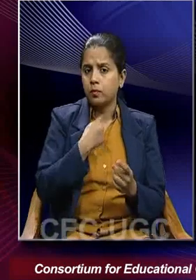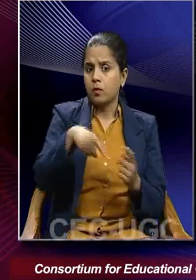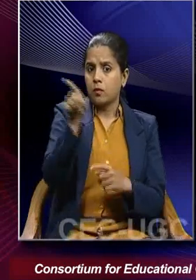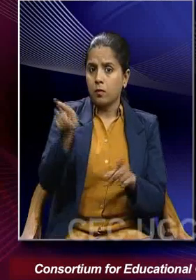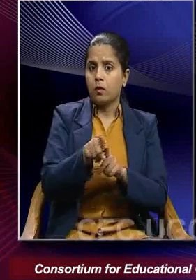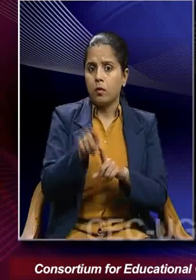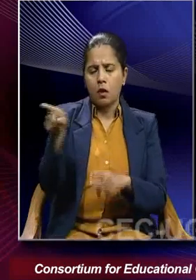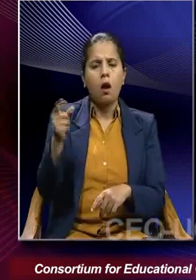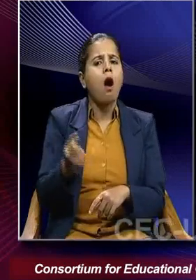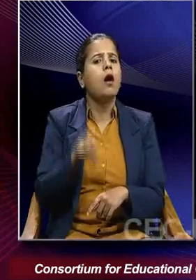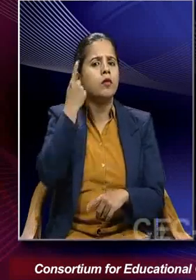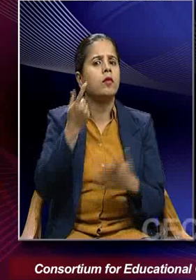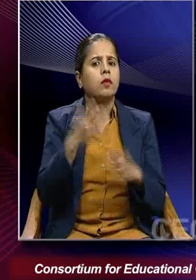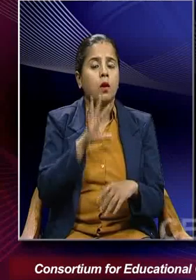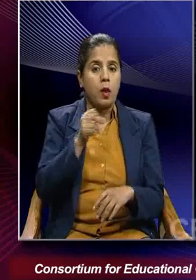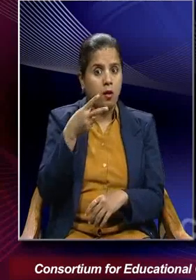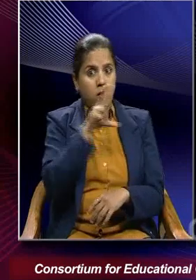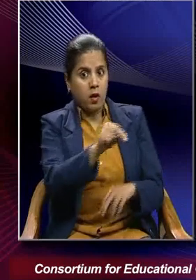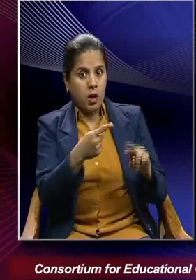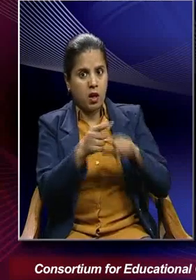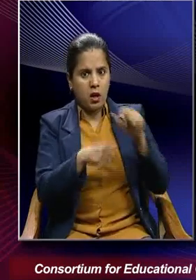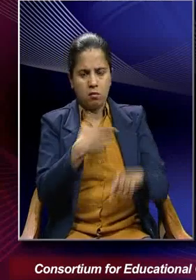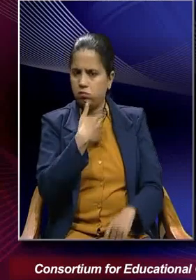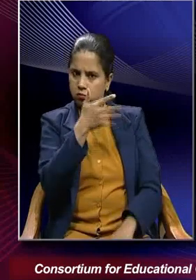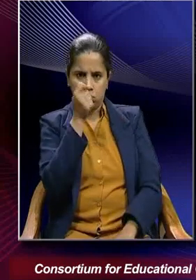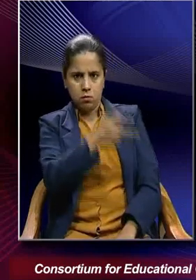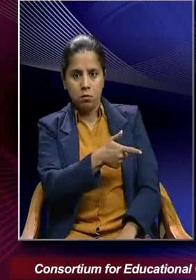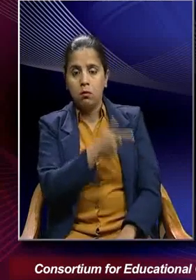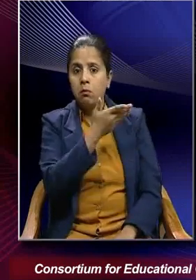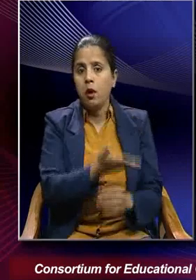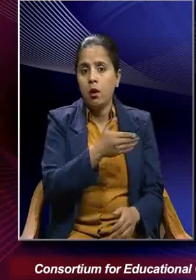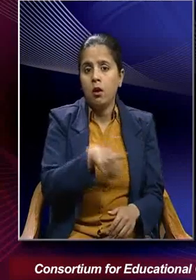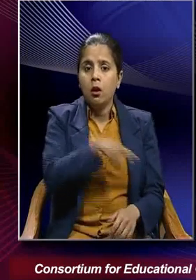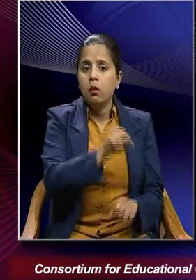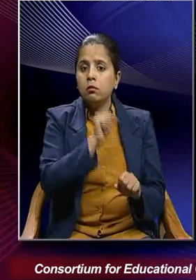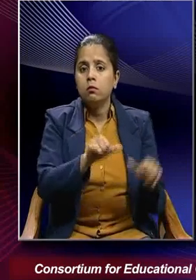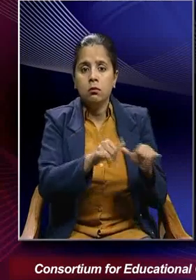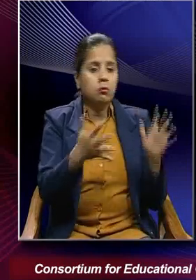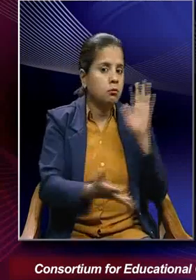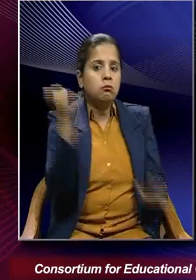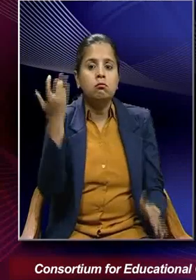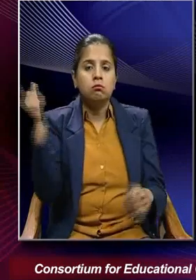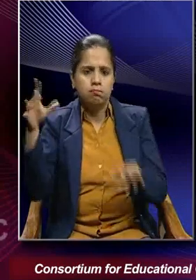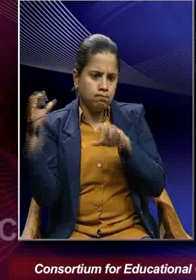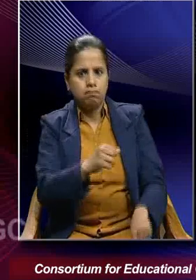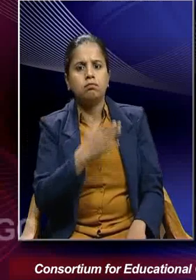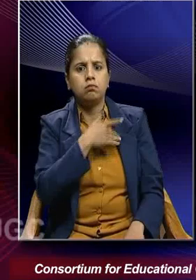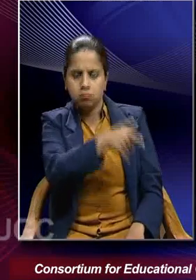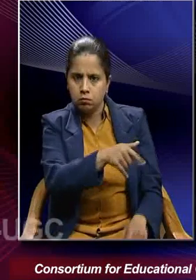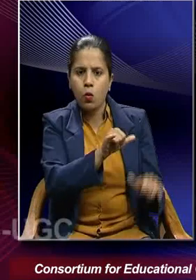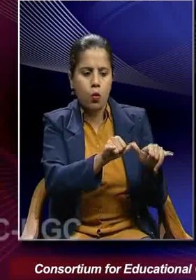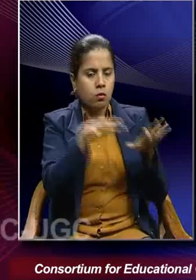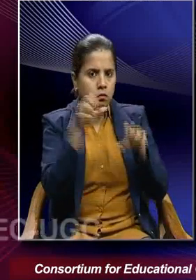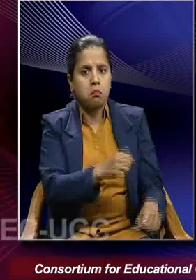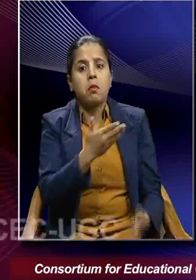also realized that refusing to pay the taxes could lead to their property being confiscated, including their lands,